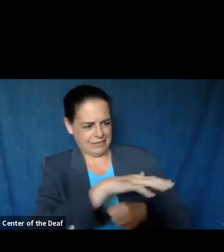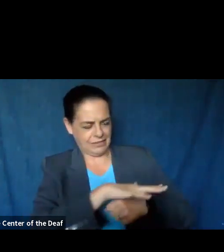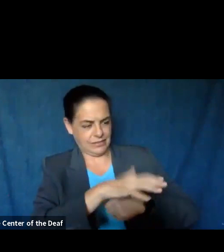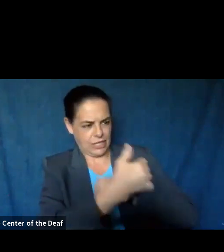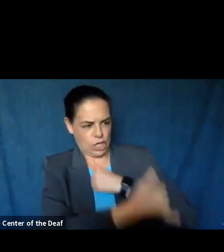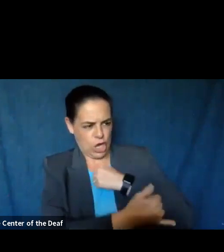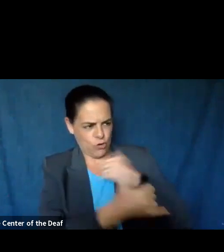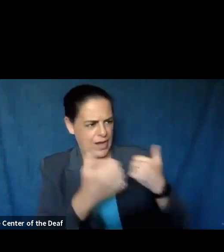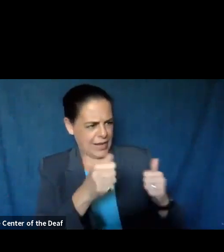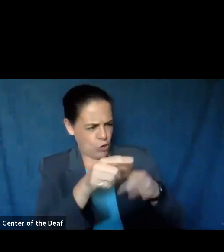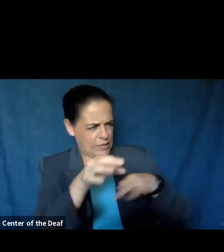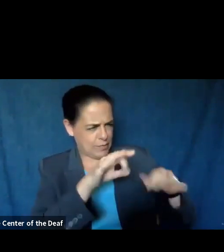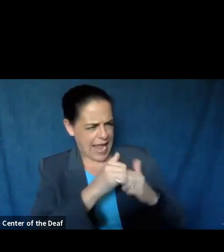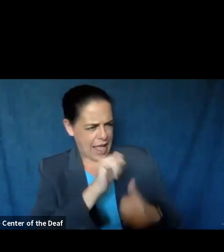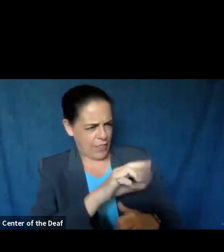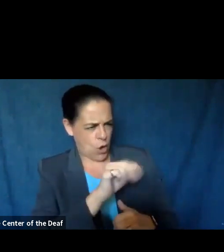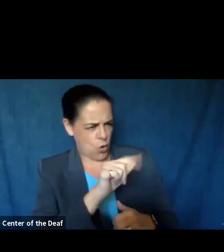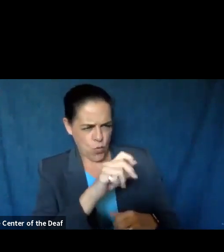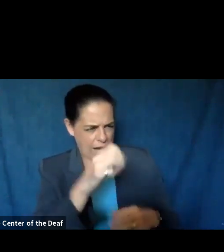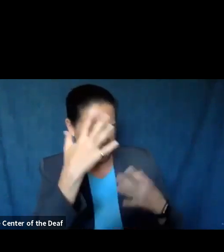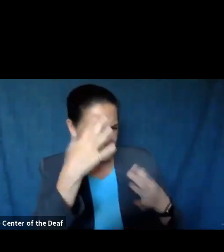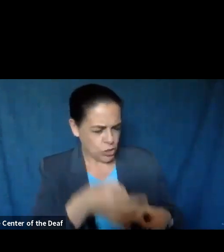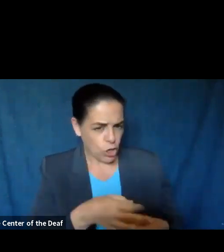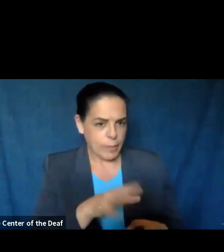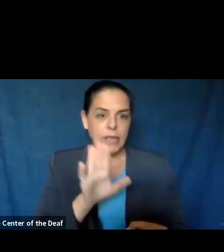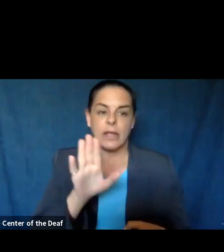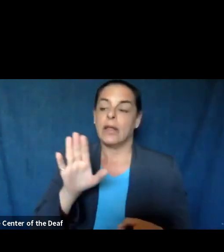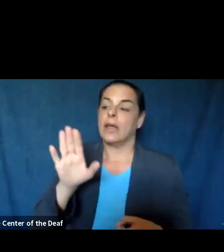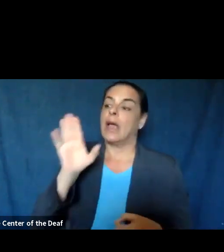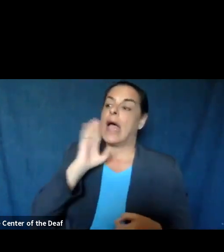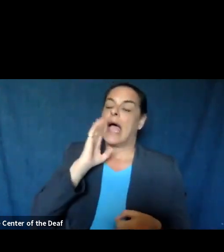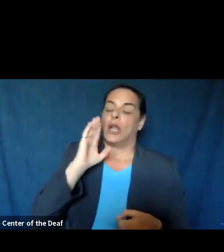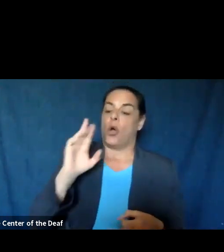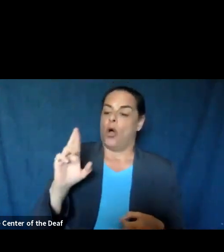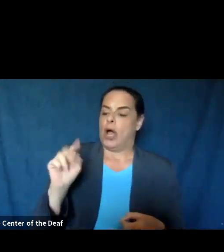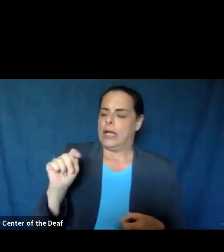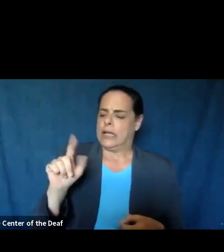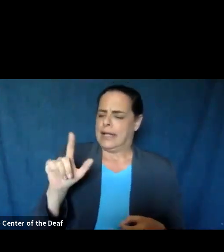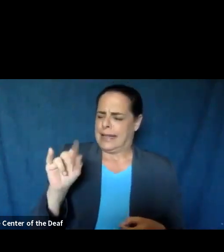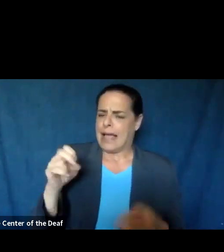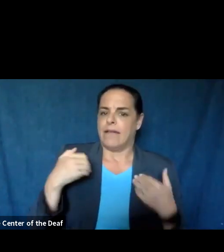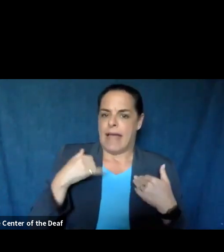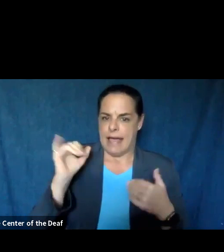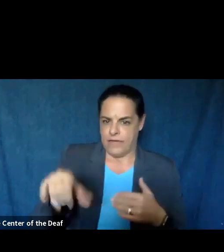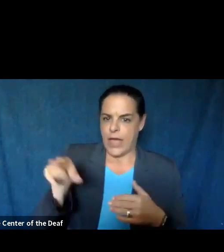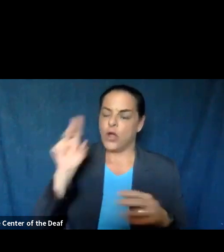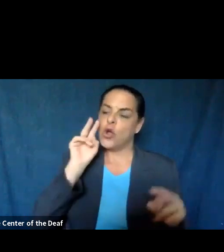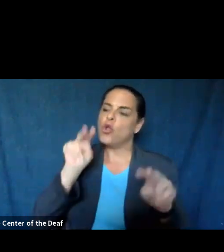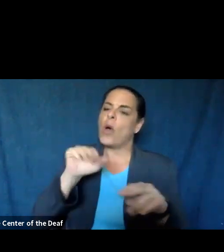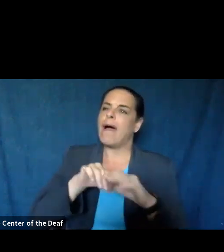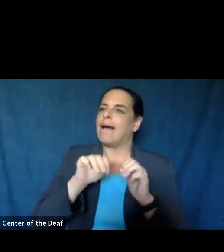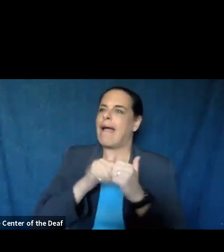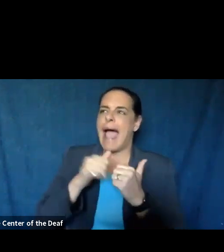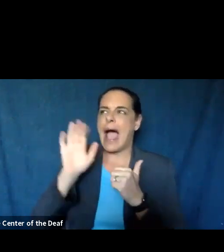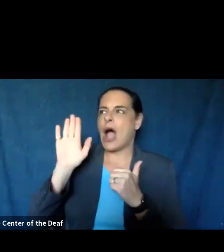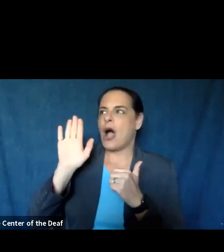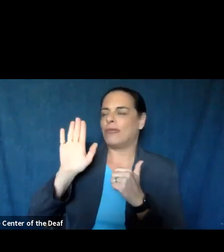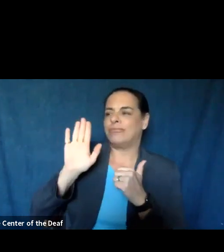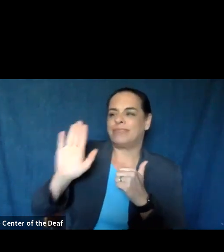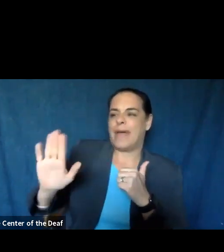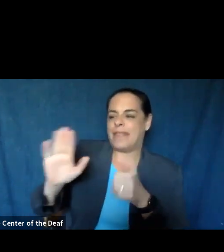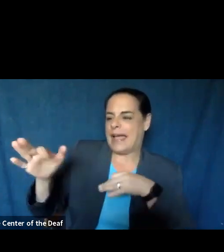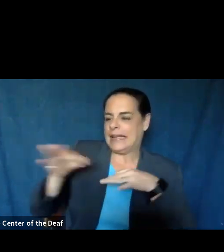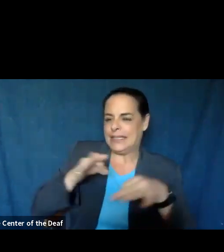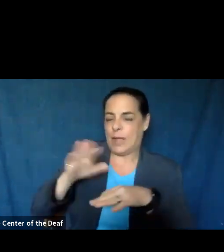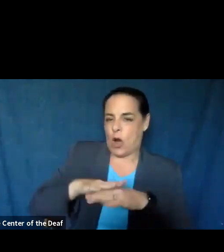is determined? I would suggest, I know RT Live is one of them that has that, and really look at the methodology on their website. I don't